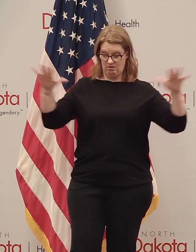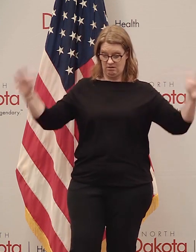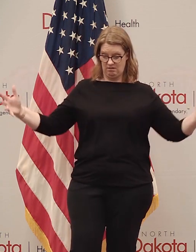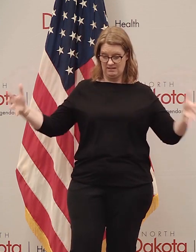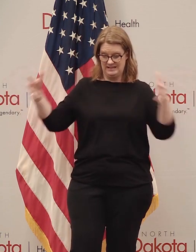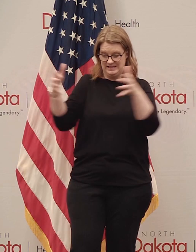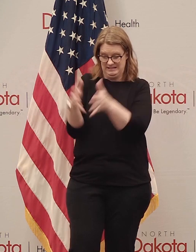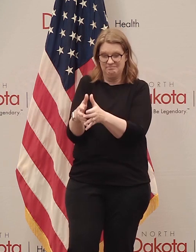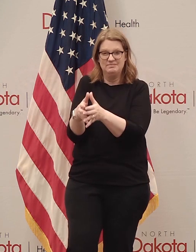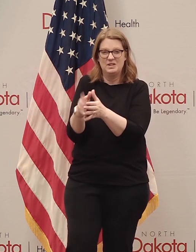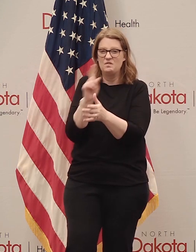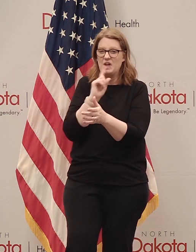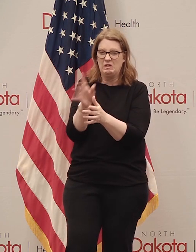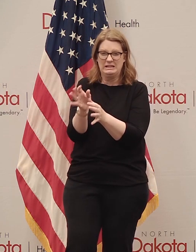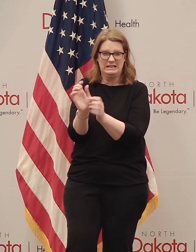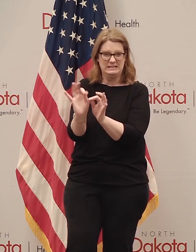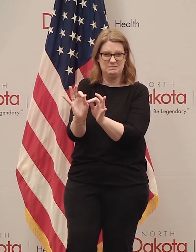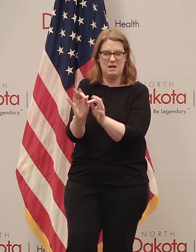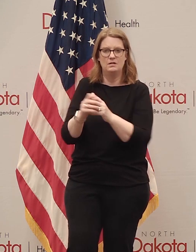that cumulative through this event,